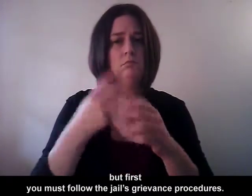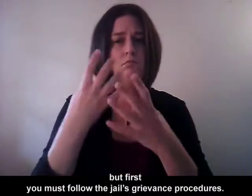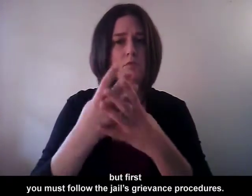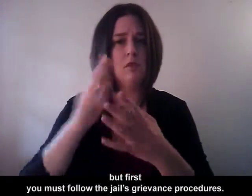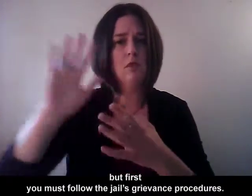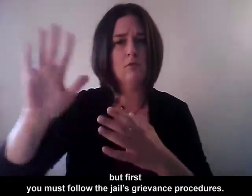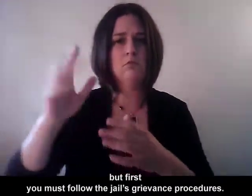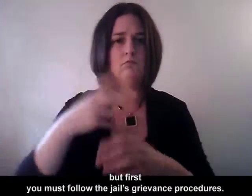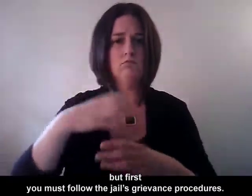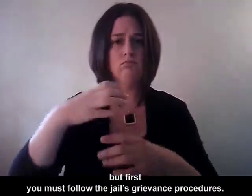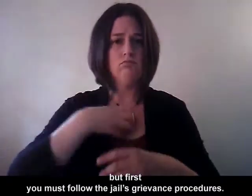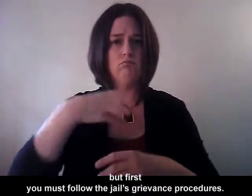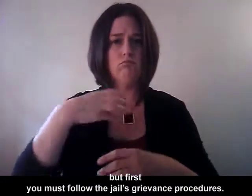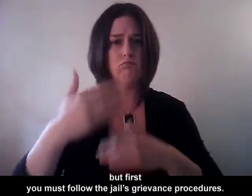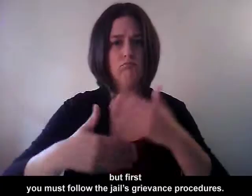grievance procedures.